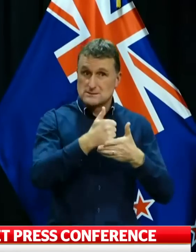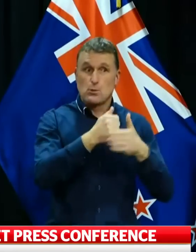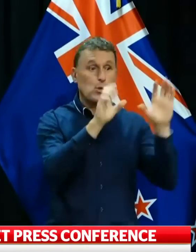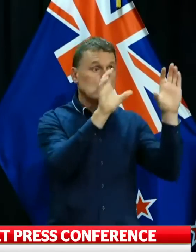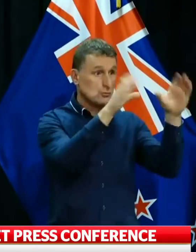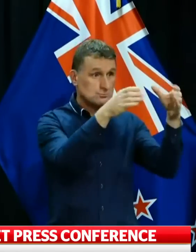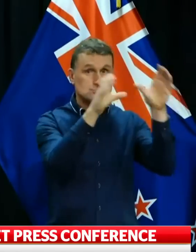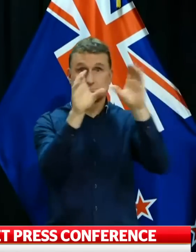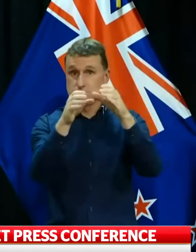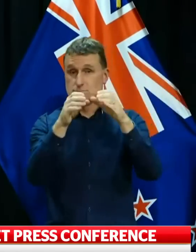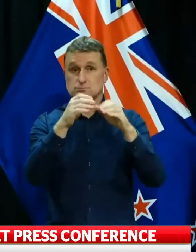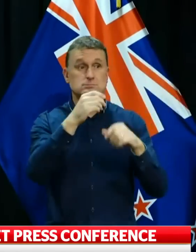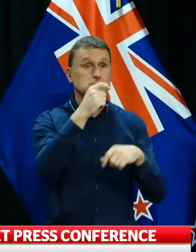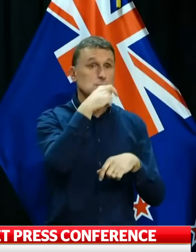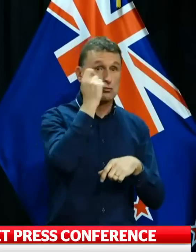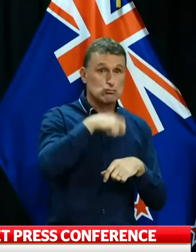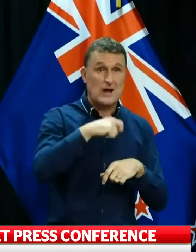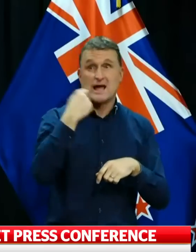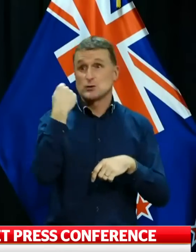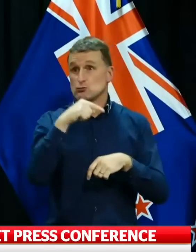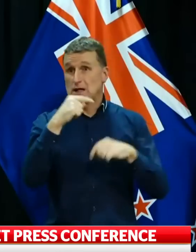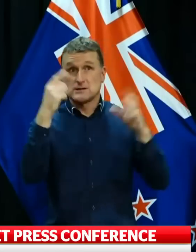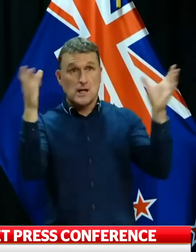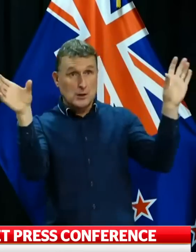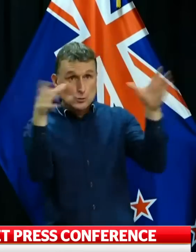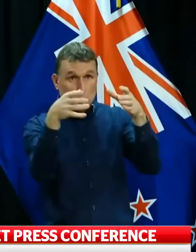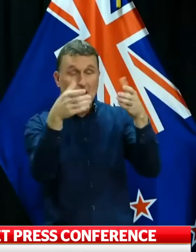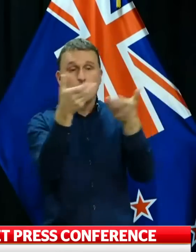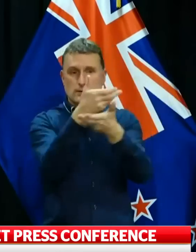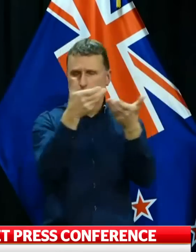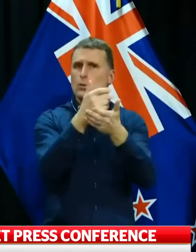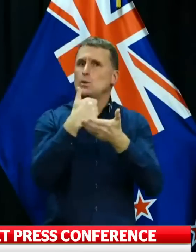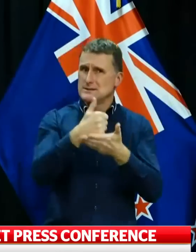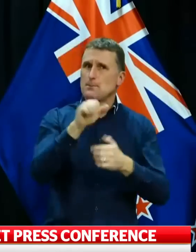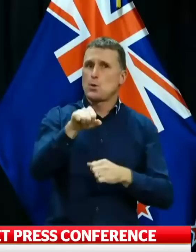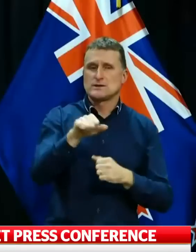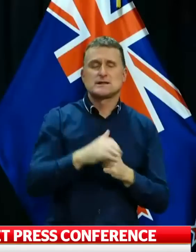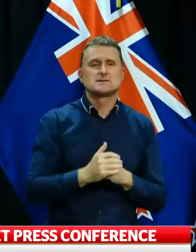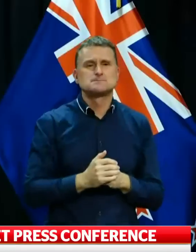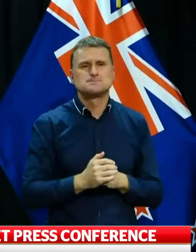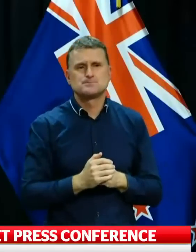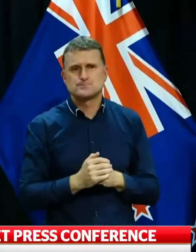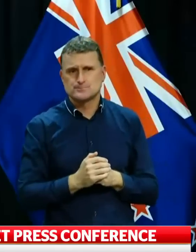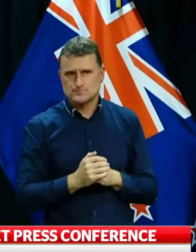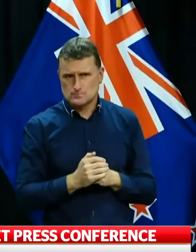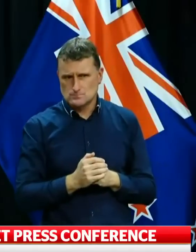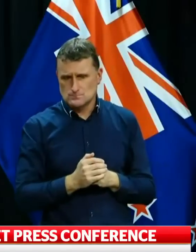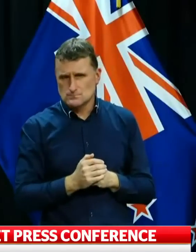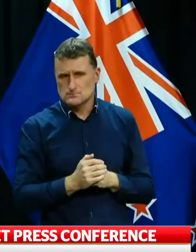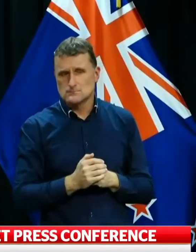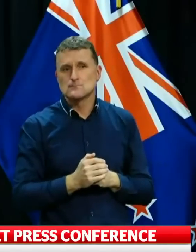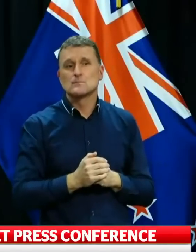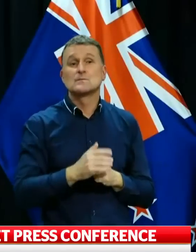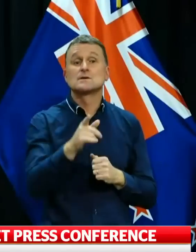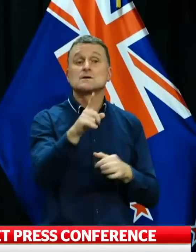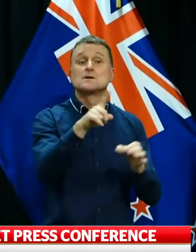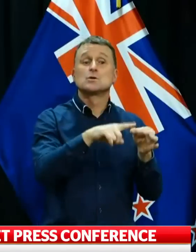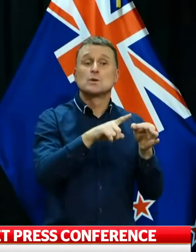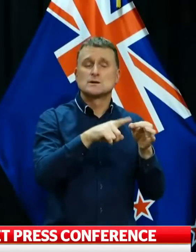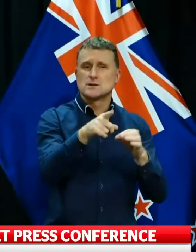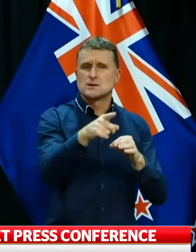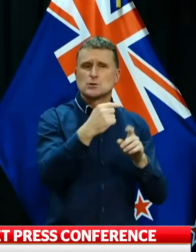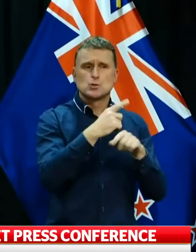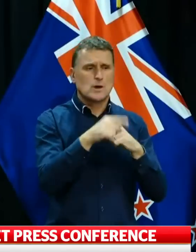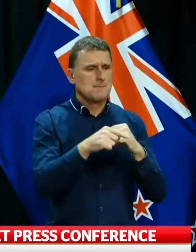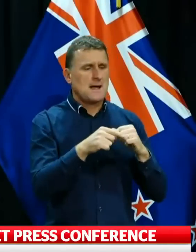but we're obviously not ones to determine what needs to be brokered. Returning to the Trans-Tasman stuff, I know that we talked about climate change and